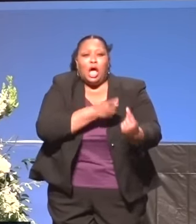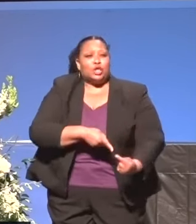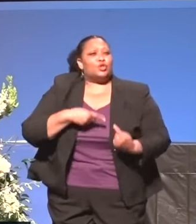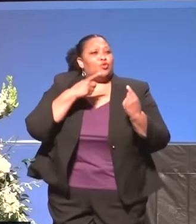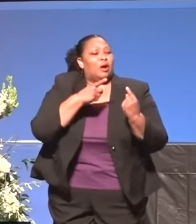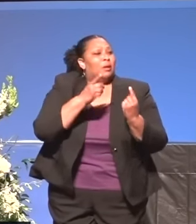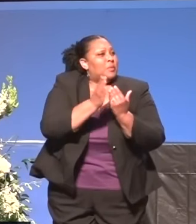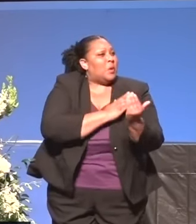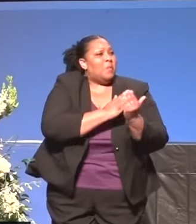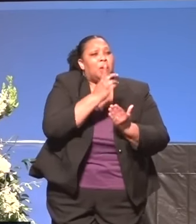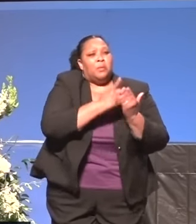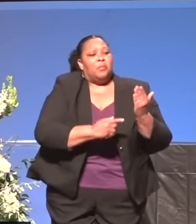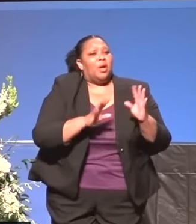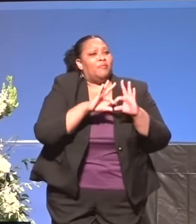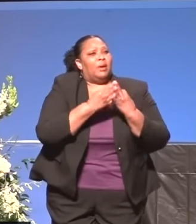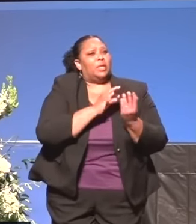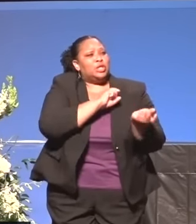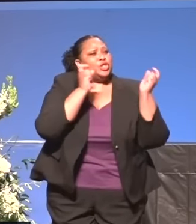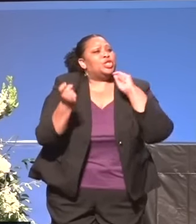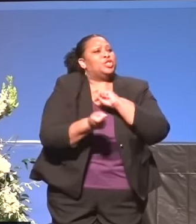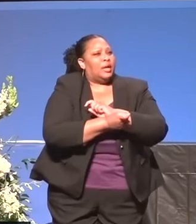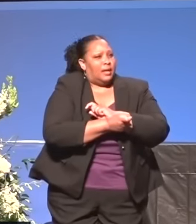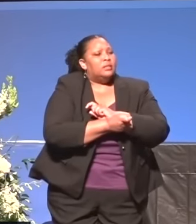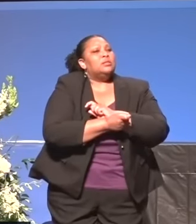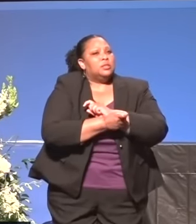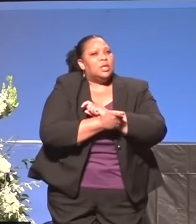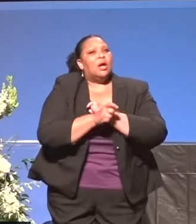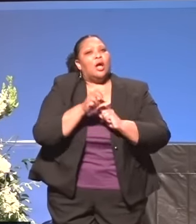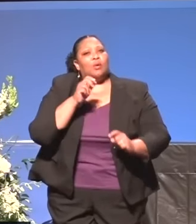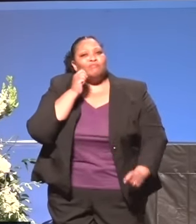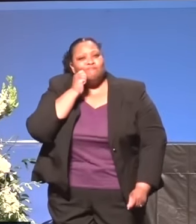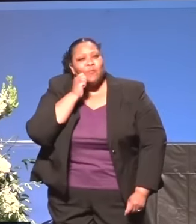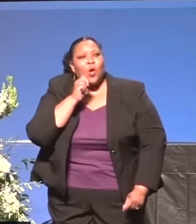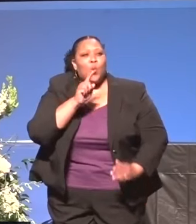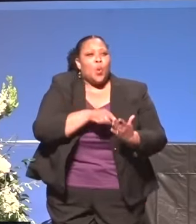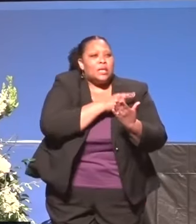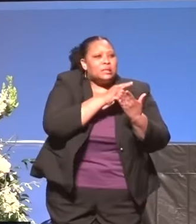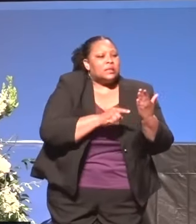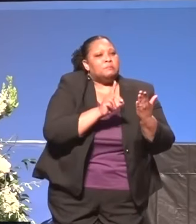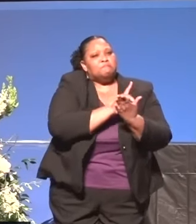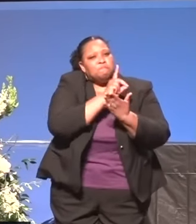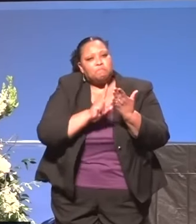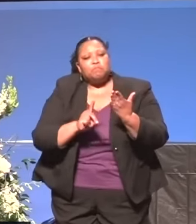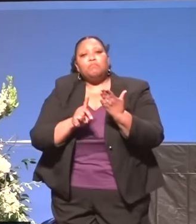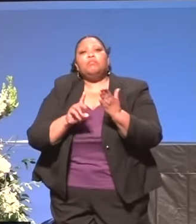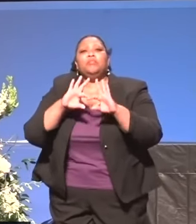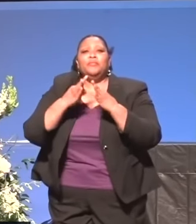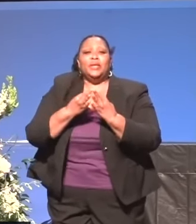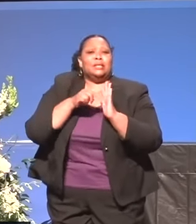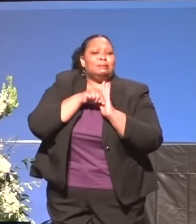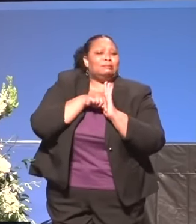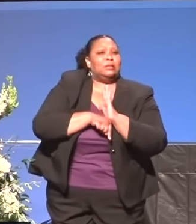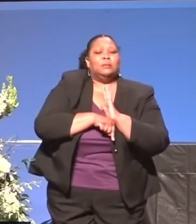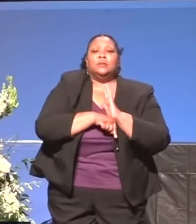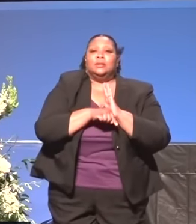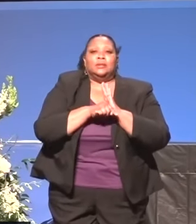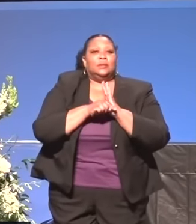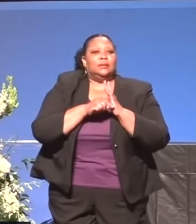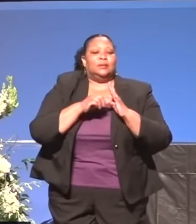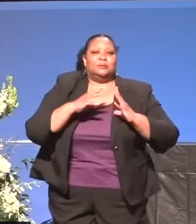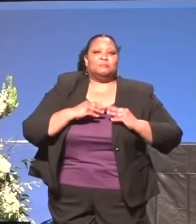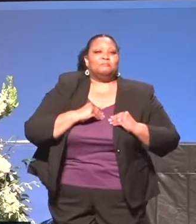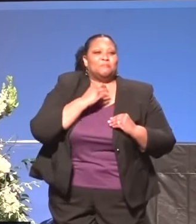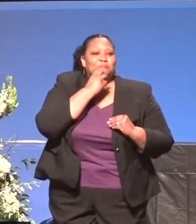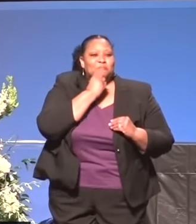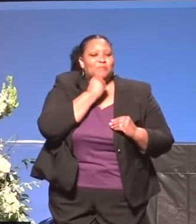all families to change the status quo of racism and prejudice. The family is deeply moved by the